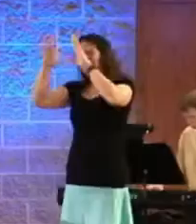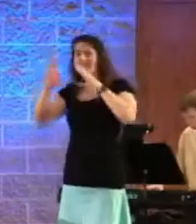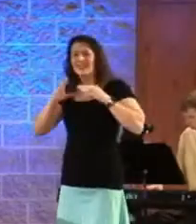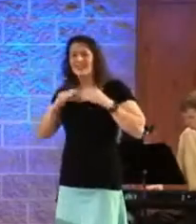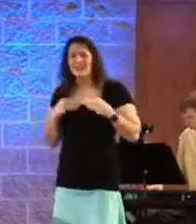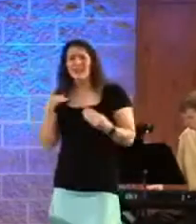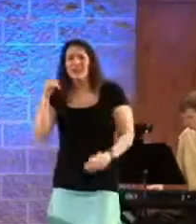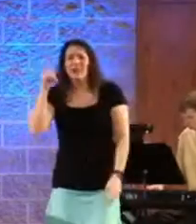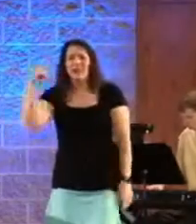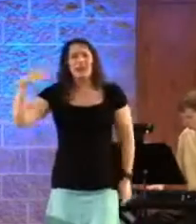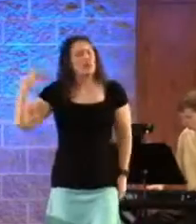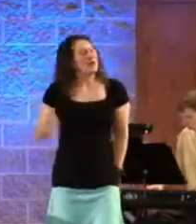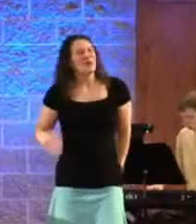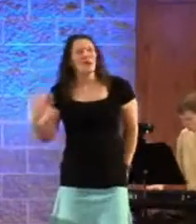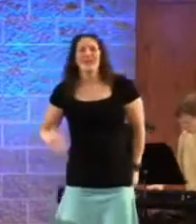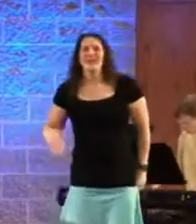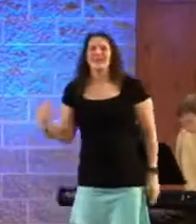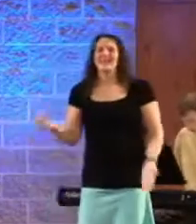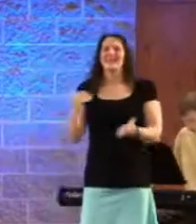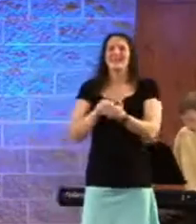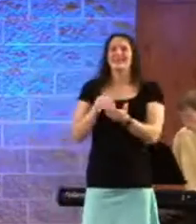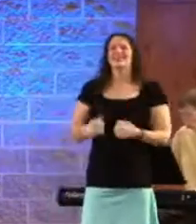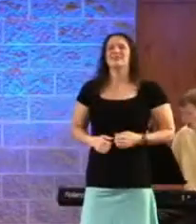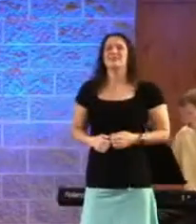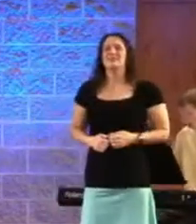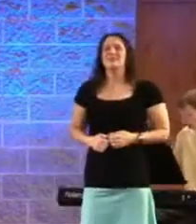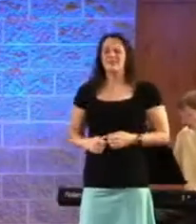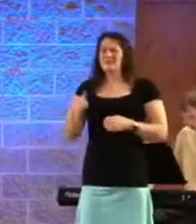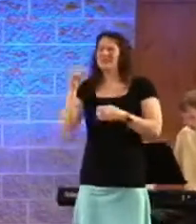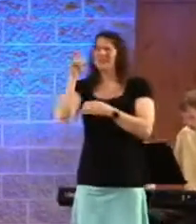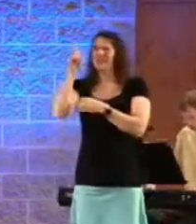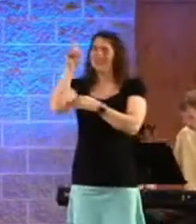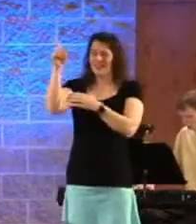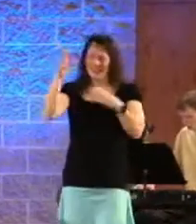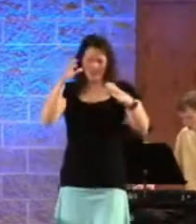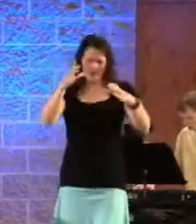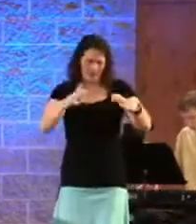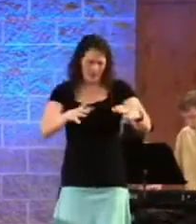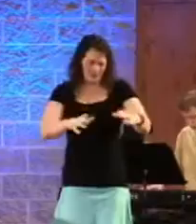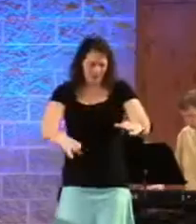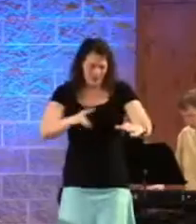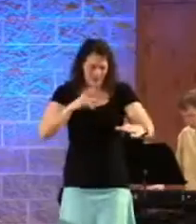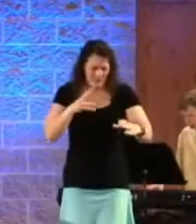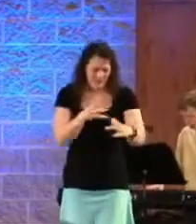burdens. You're the well that won't run